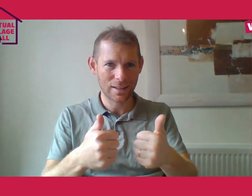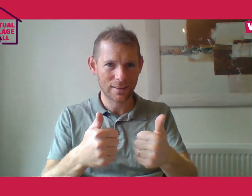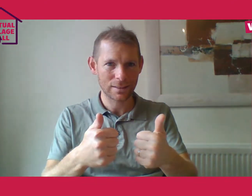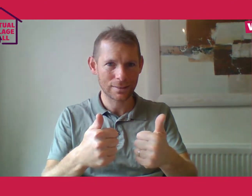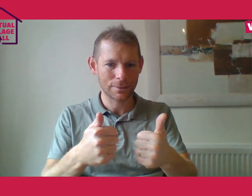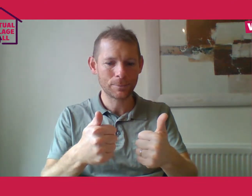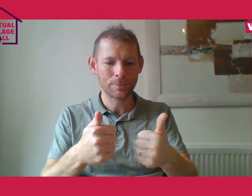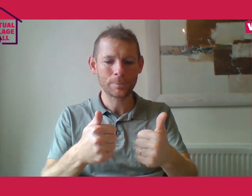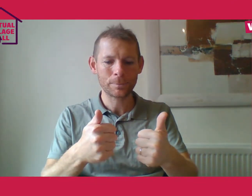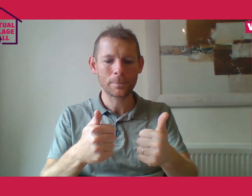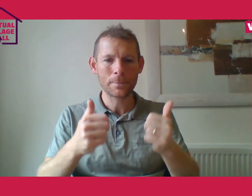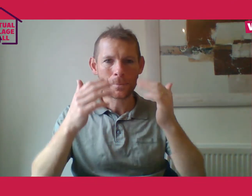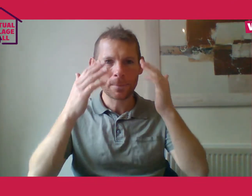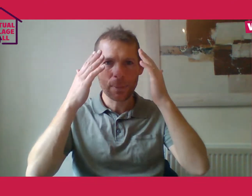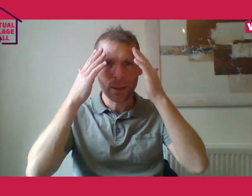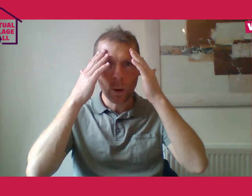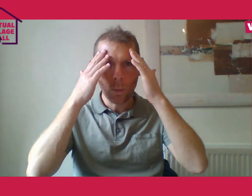Mental health.